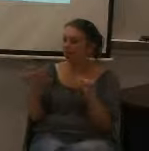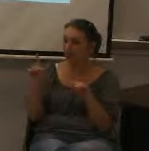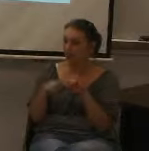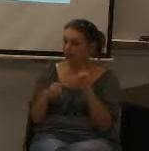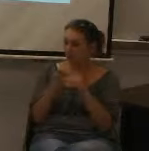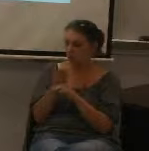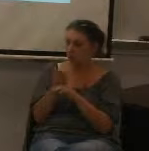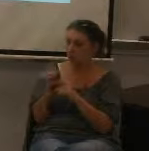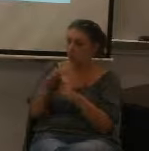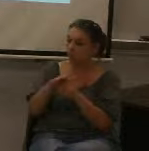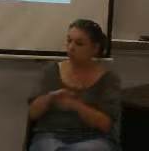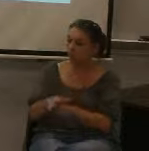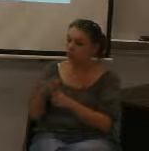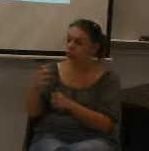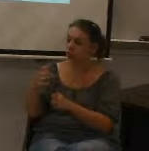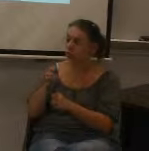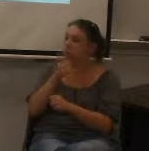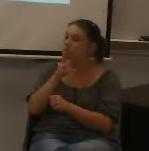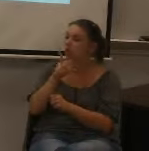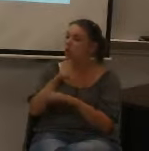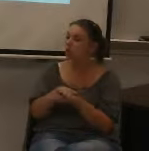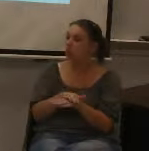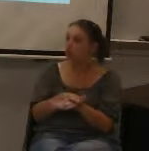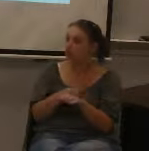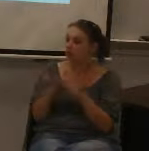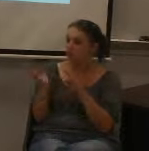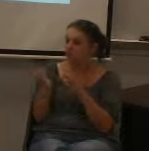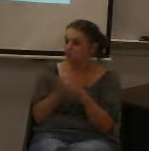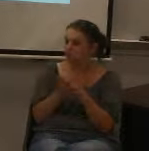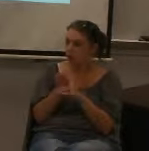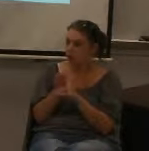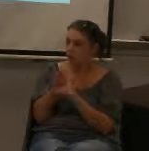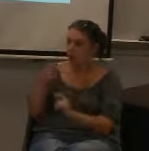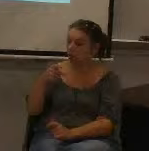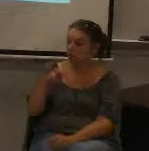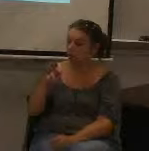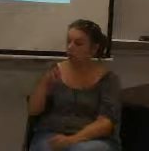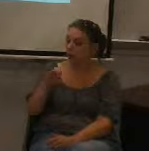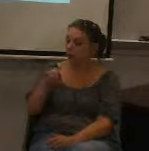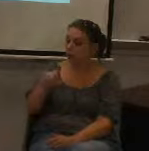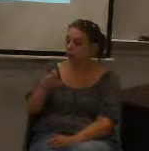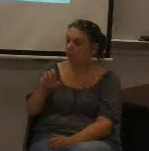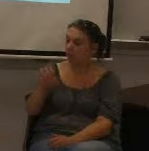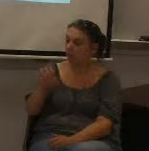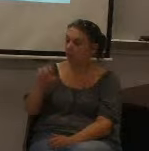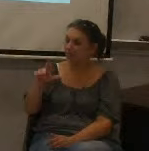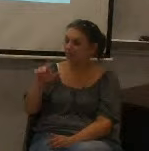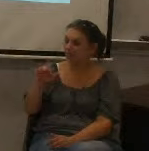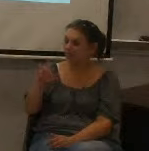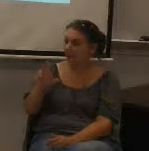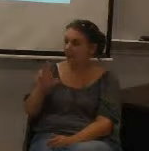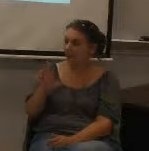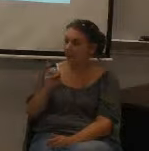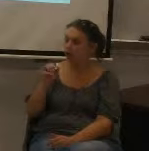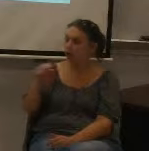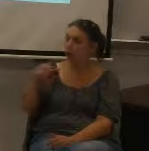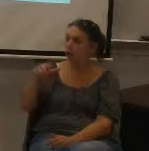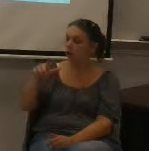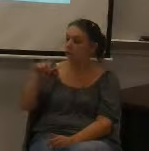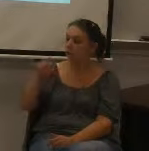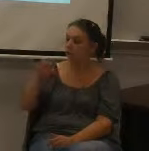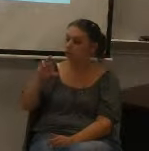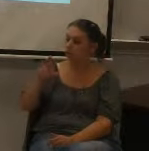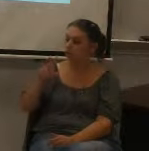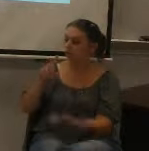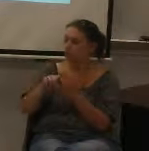head, and the water then is slowly flowing through this permeable area in this confined aquifer out to a lake or the ocean.